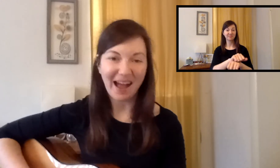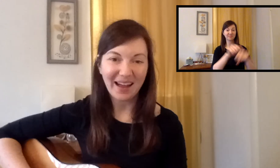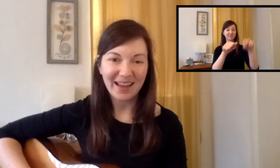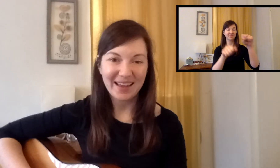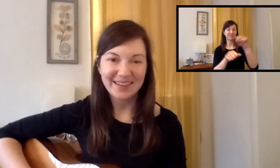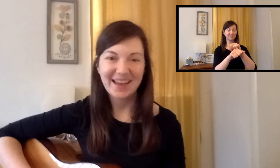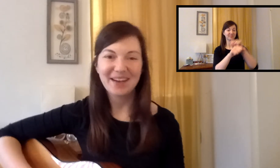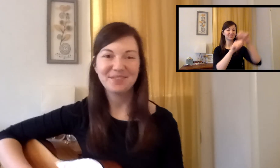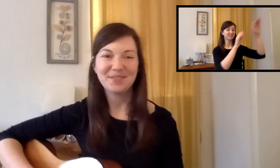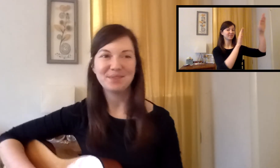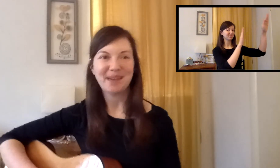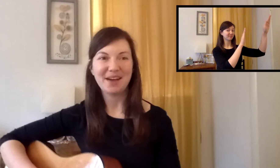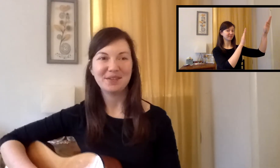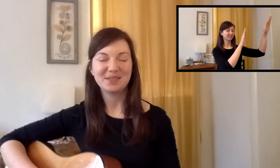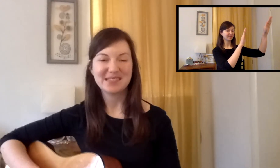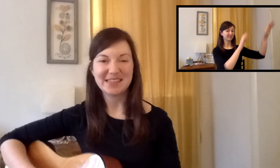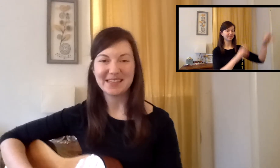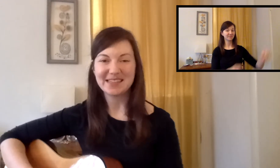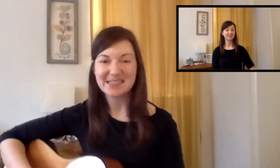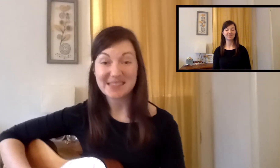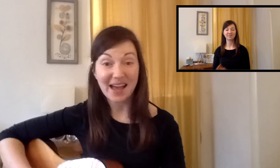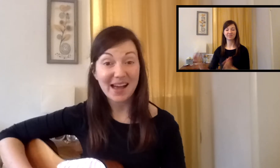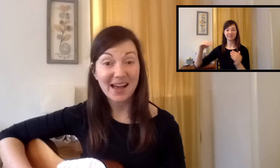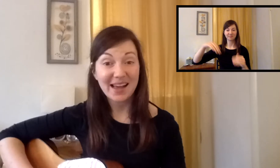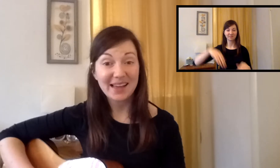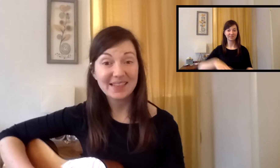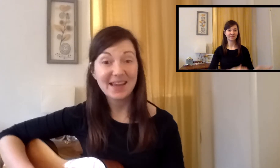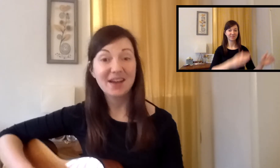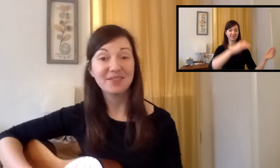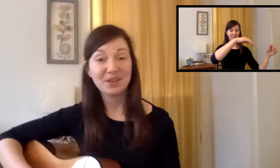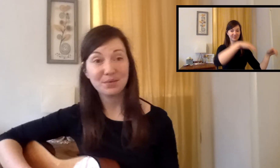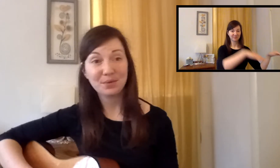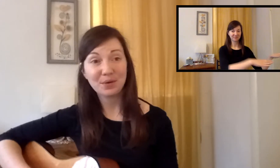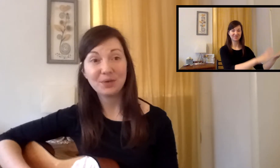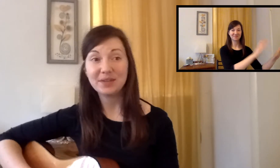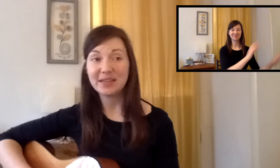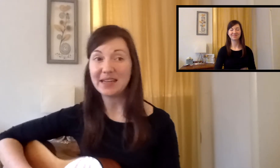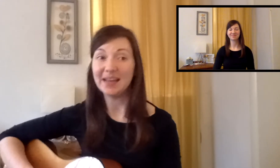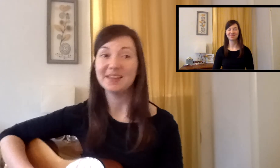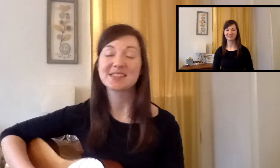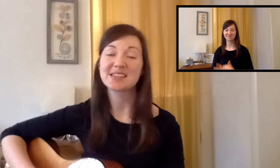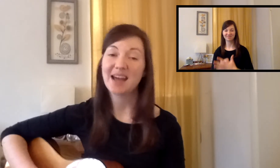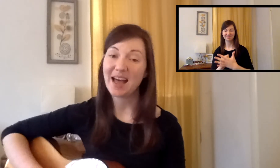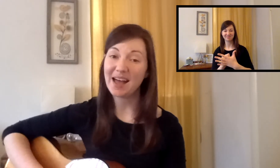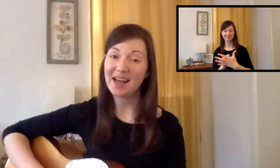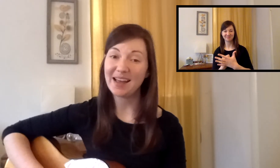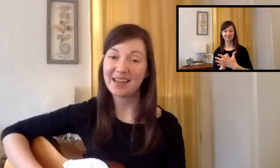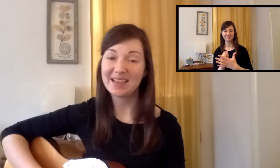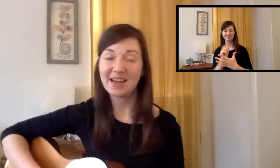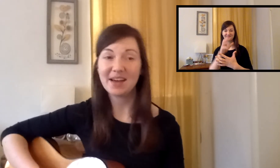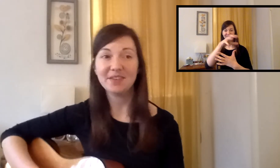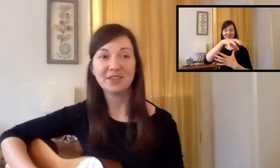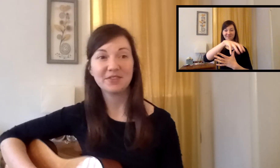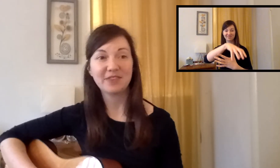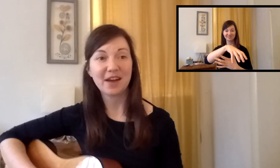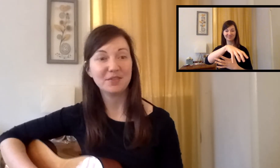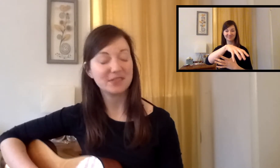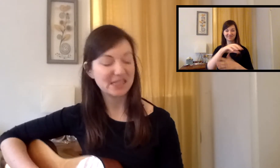I love the mountains, I love the rolling hills, I love the